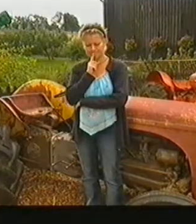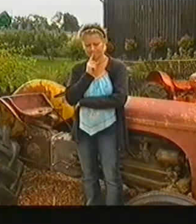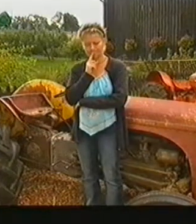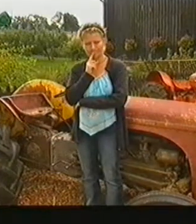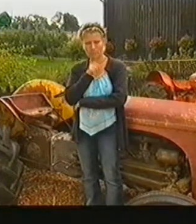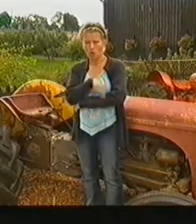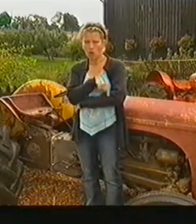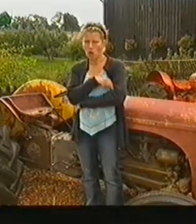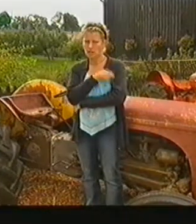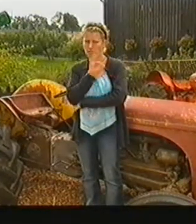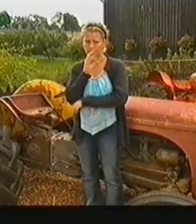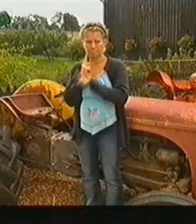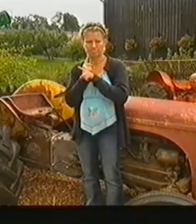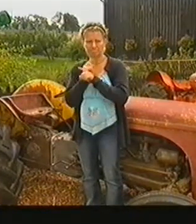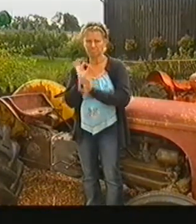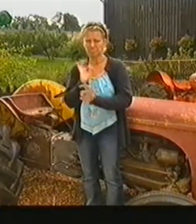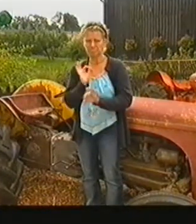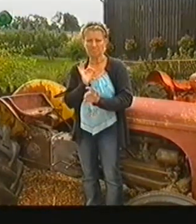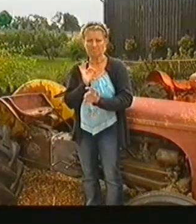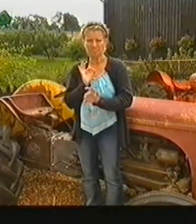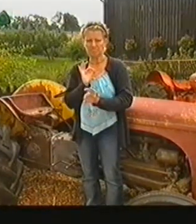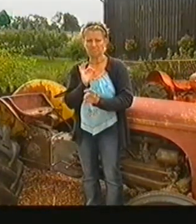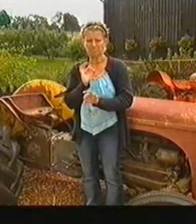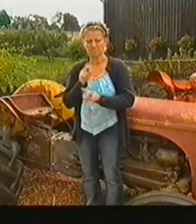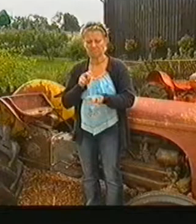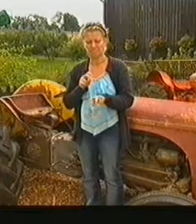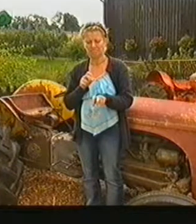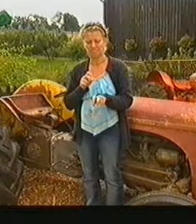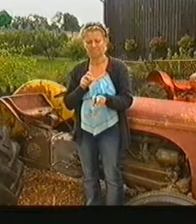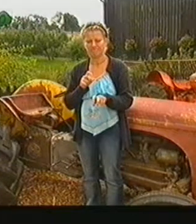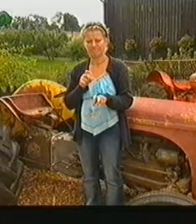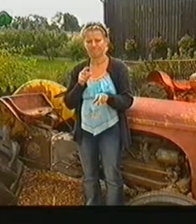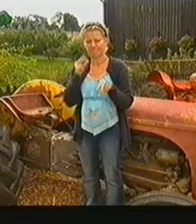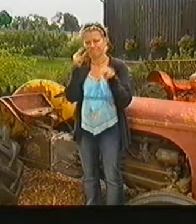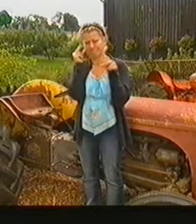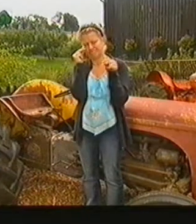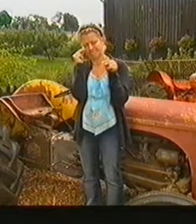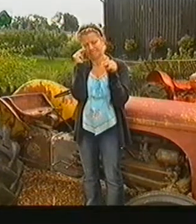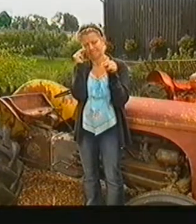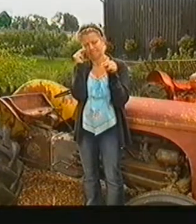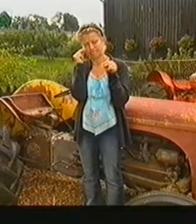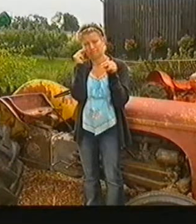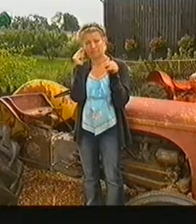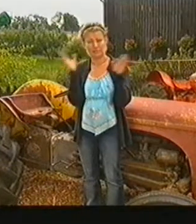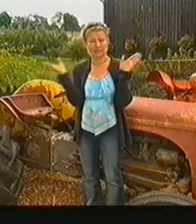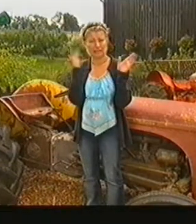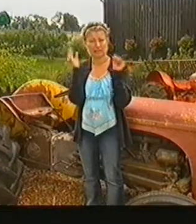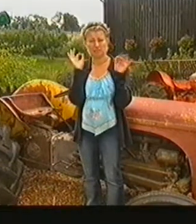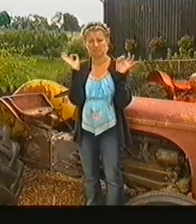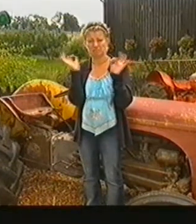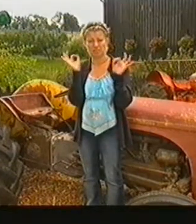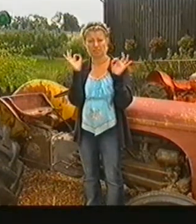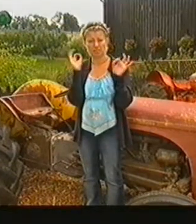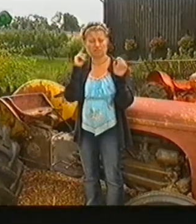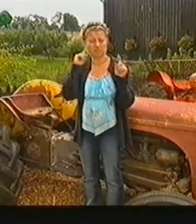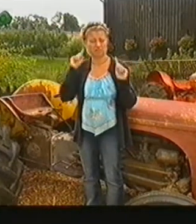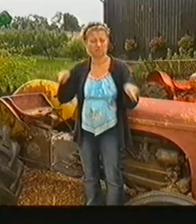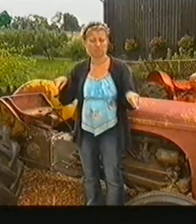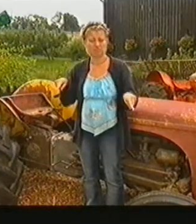Mr. Fox had not spoken for a long time. He had been sitting quite still, his eyes closed, not even